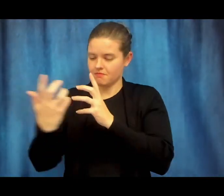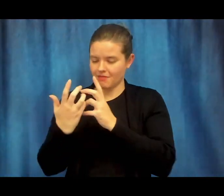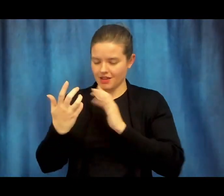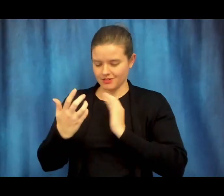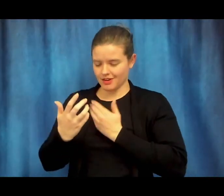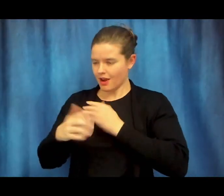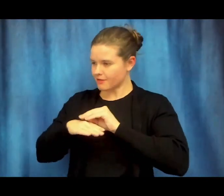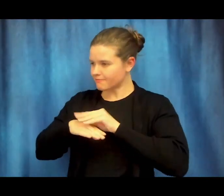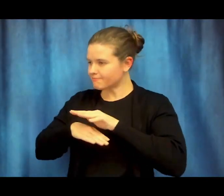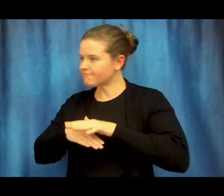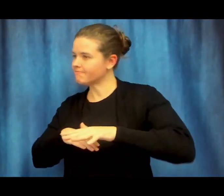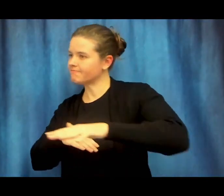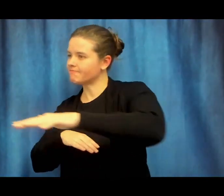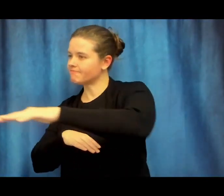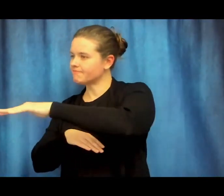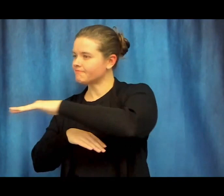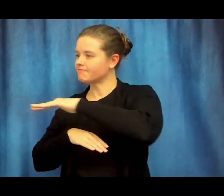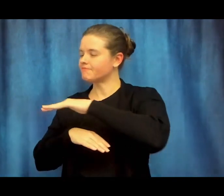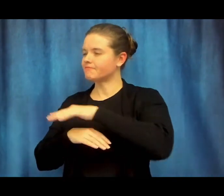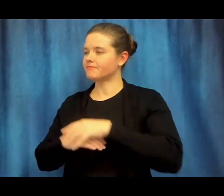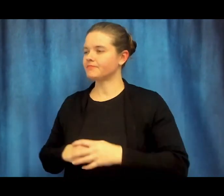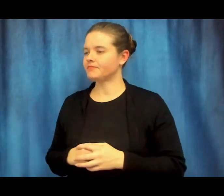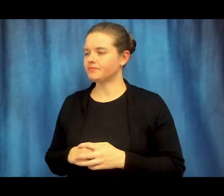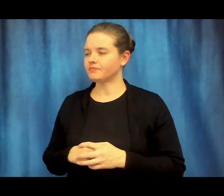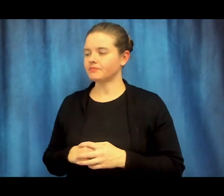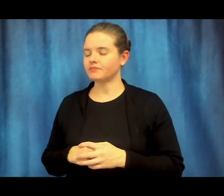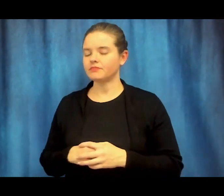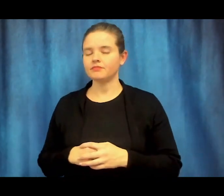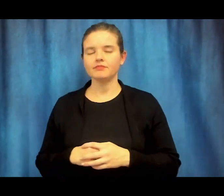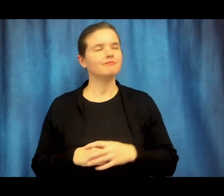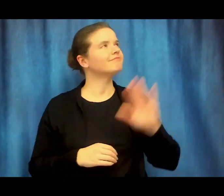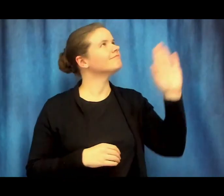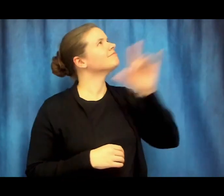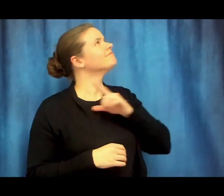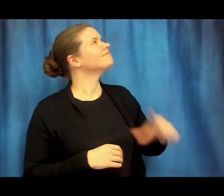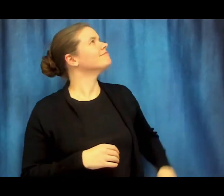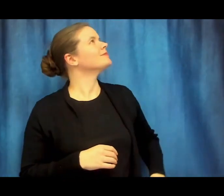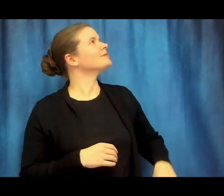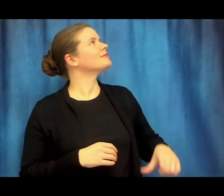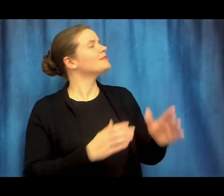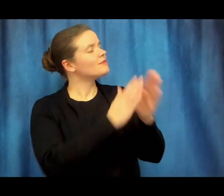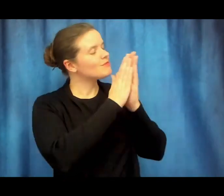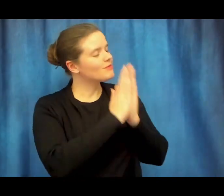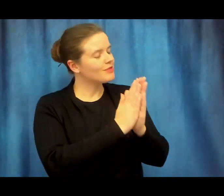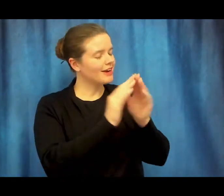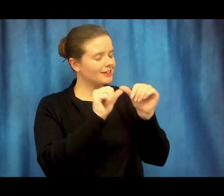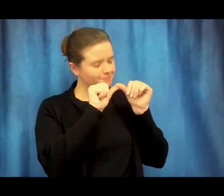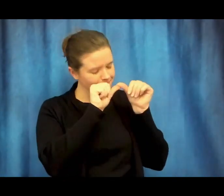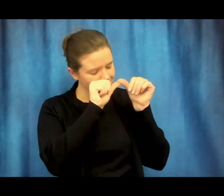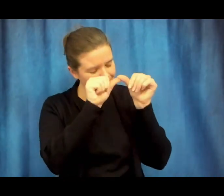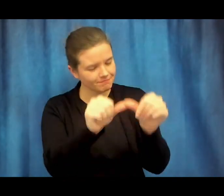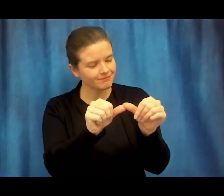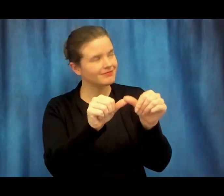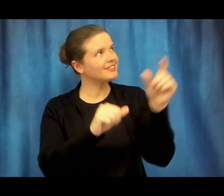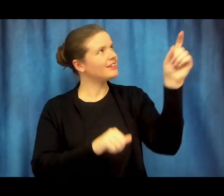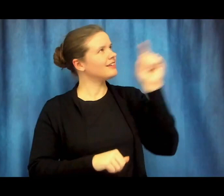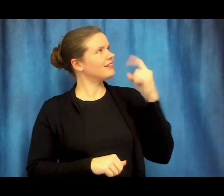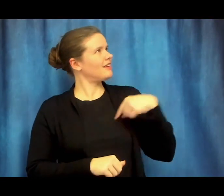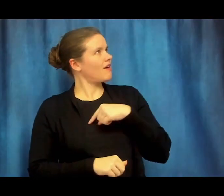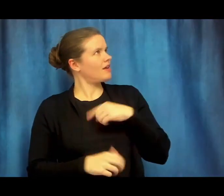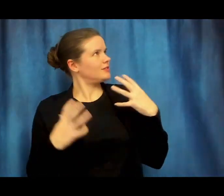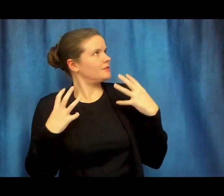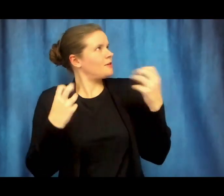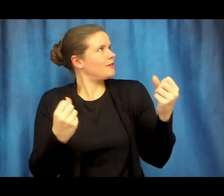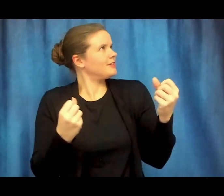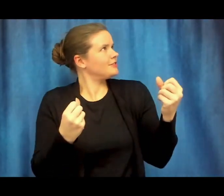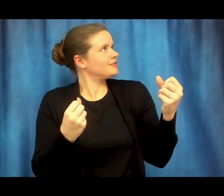Commission that is in line with our shapes and with our in our specific spheres of influence. And Lord, we also pray for perseverance. We